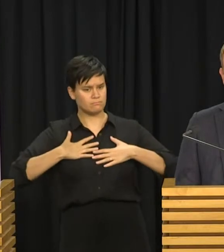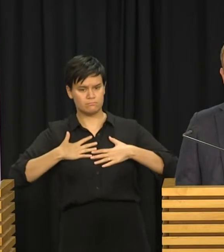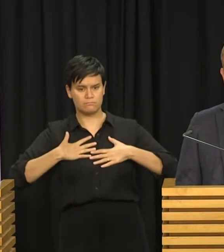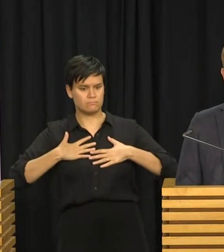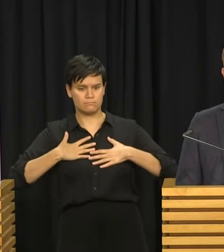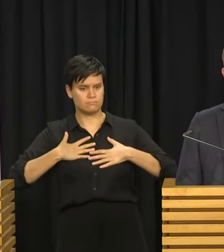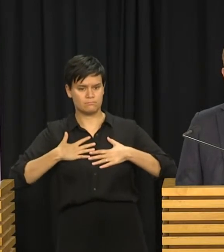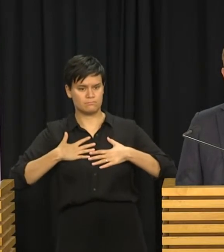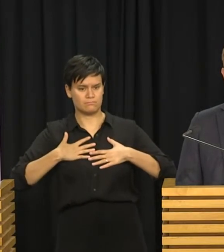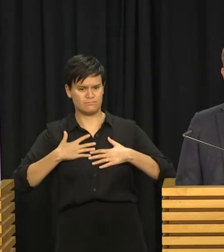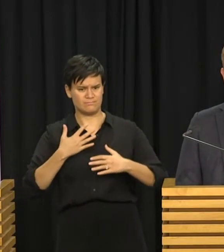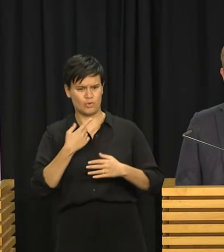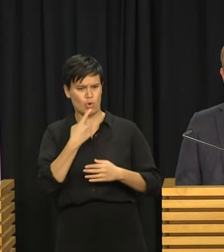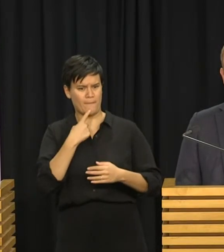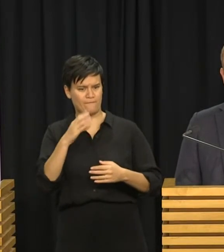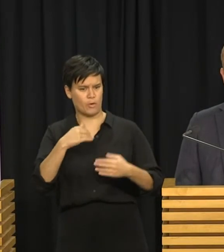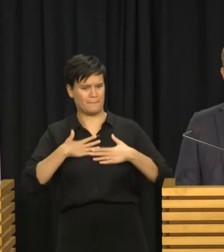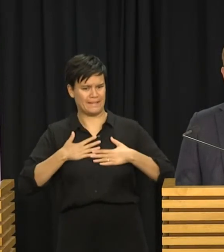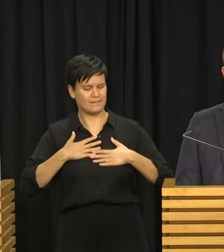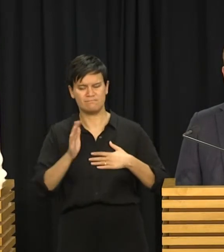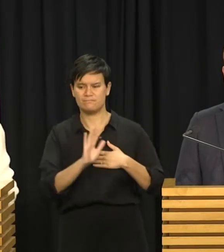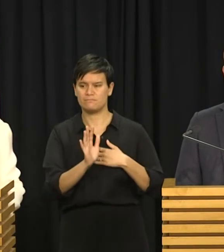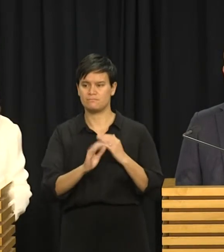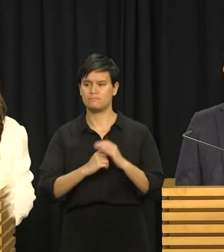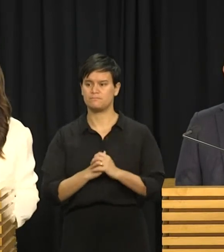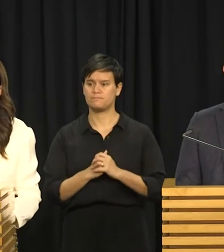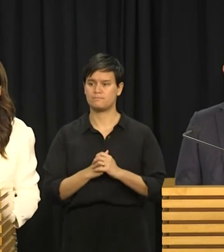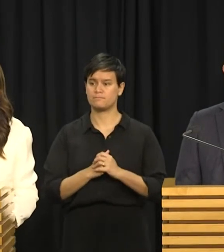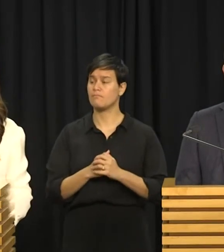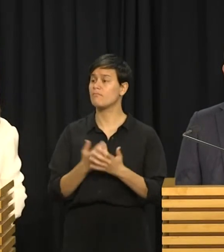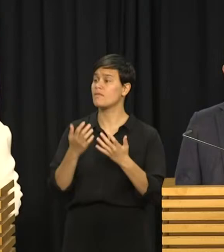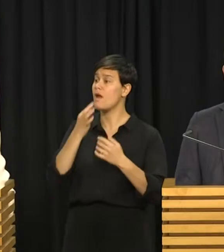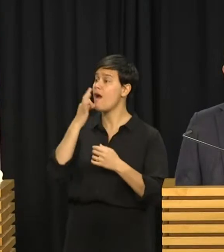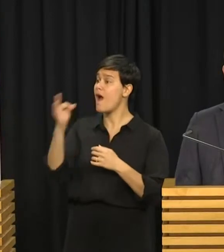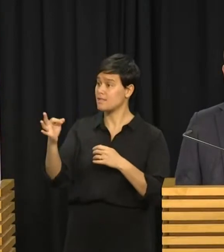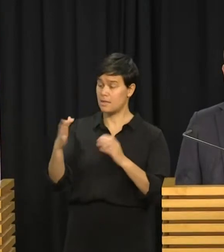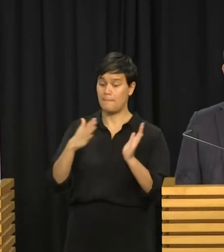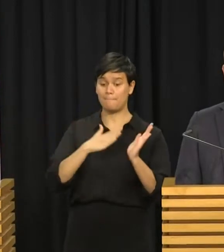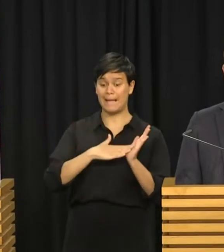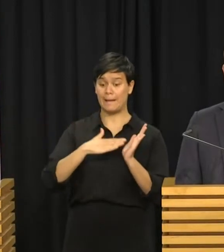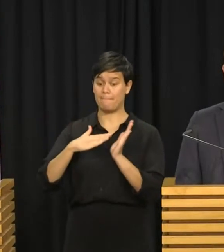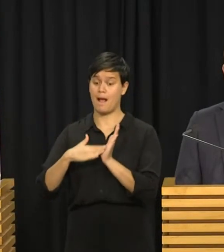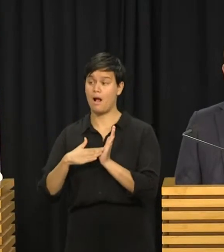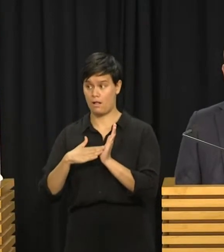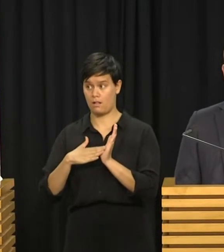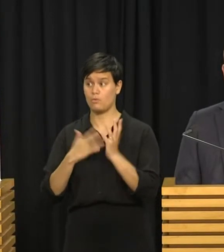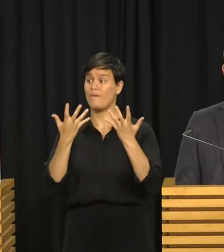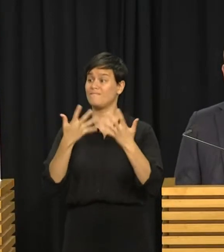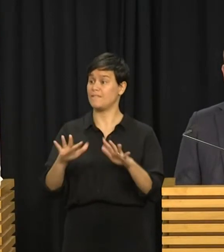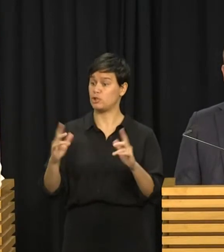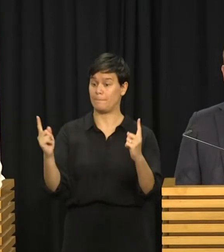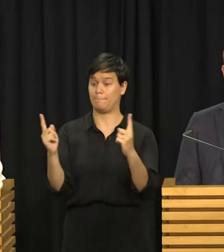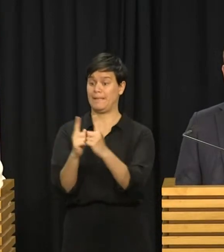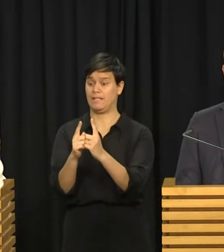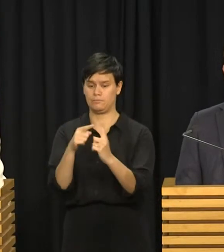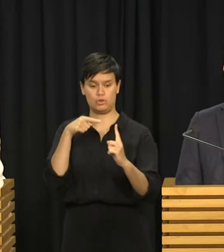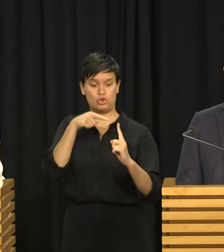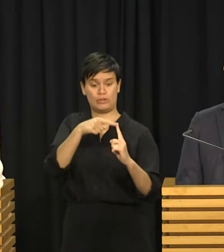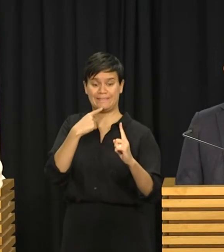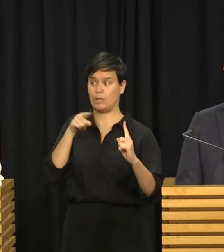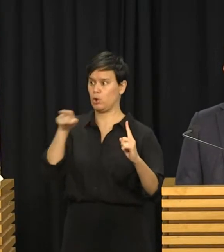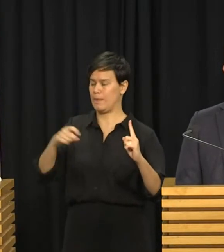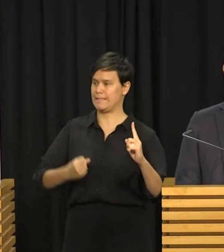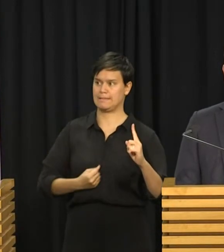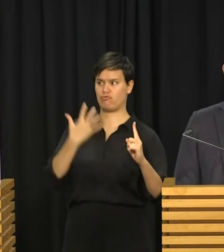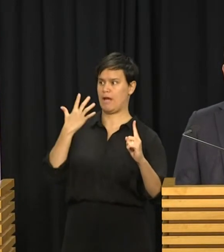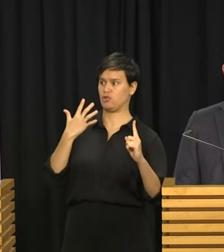an account or a commentary from me around. You marketed yourself with Matt before. She's actually quoted you as an inspiration of hers. Has she ever